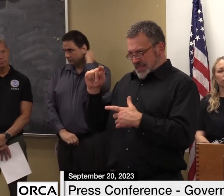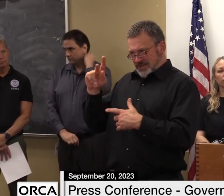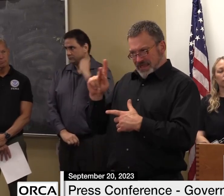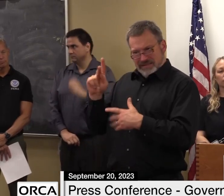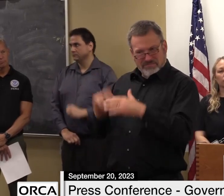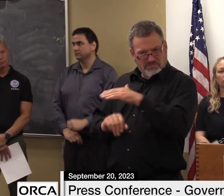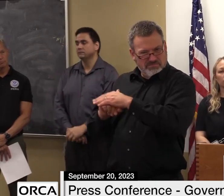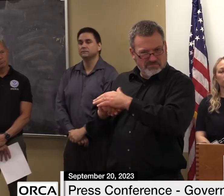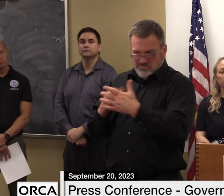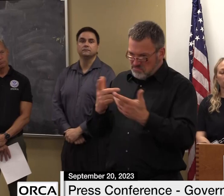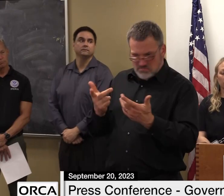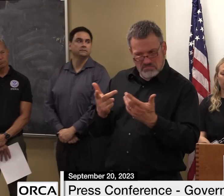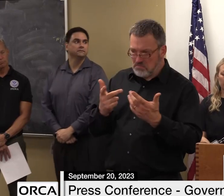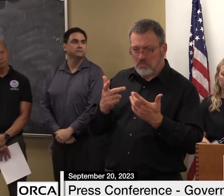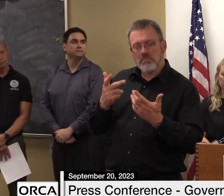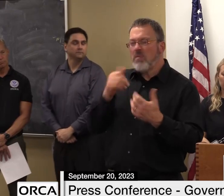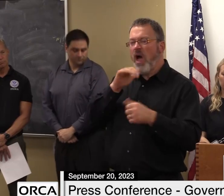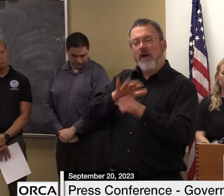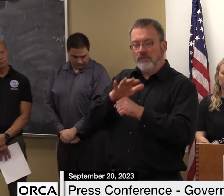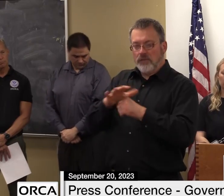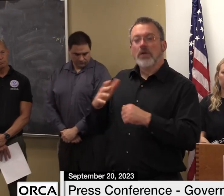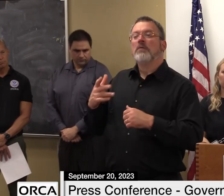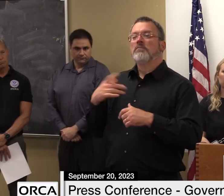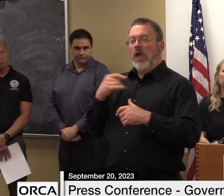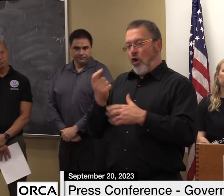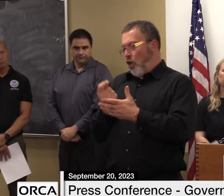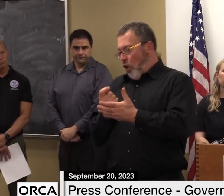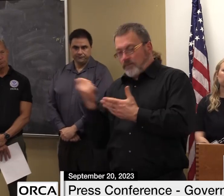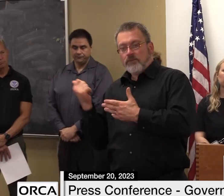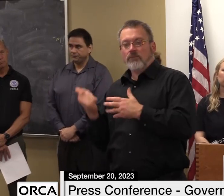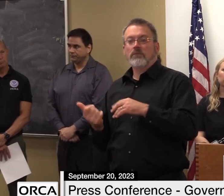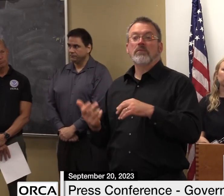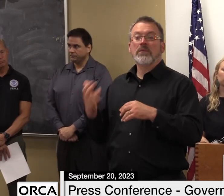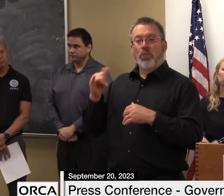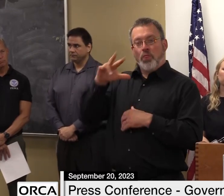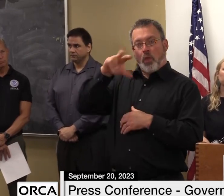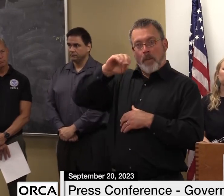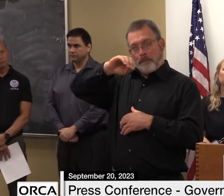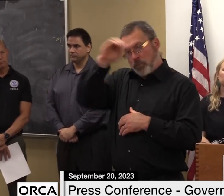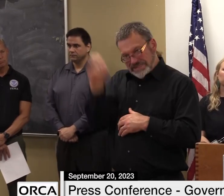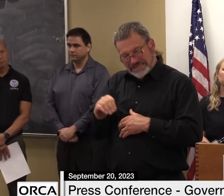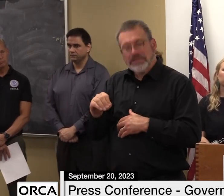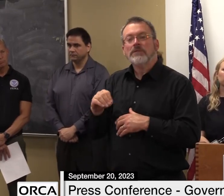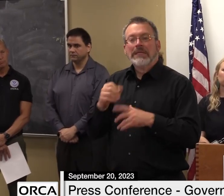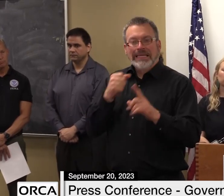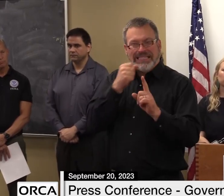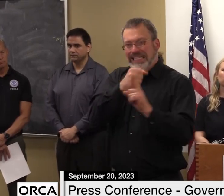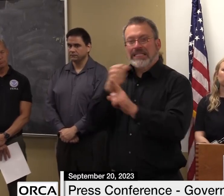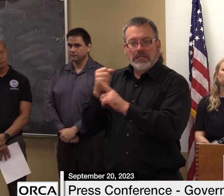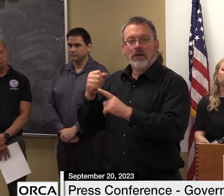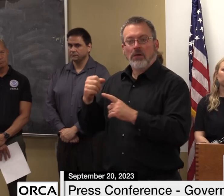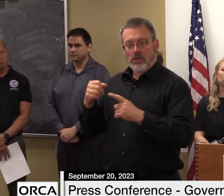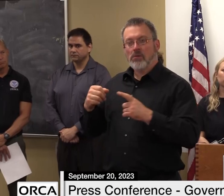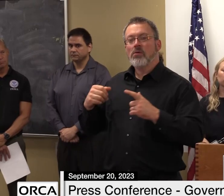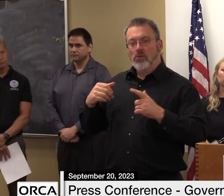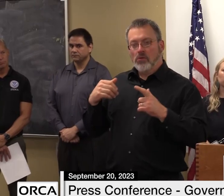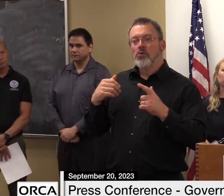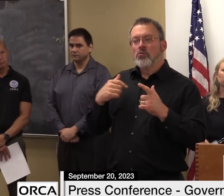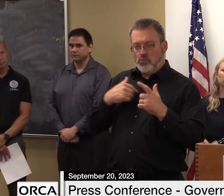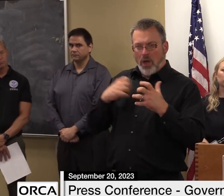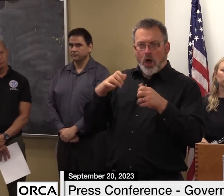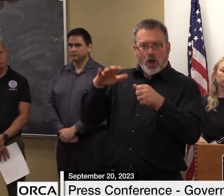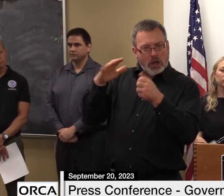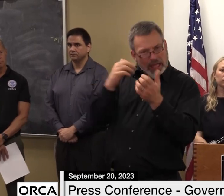which Commissioner Goldstein had said, talked about in her remarks. But everyone will be covered on this